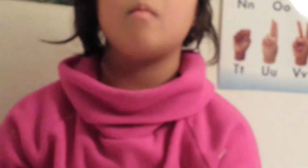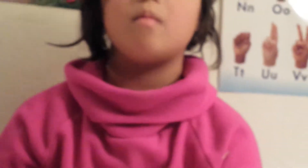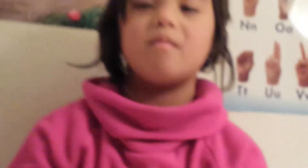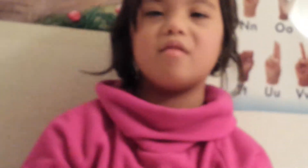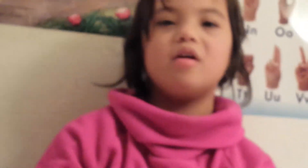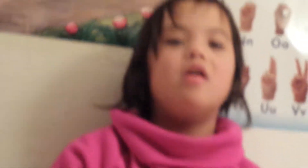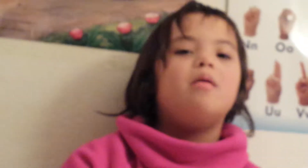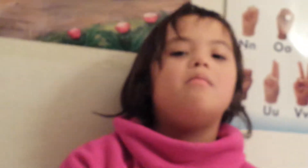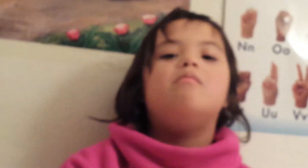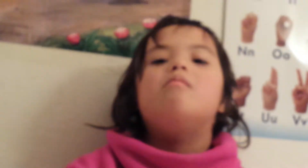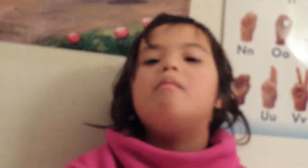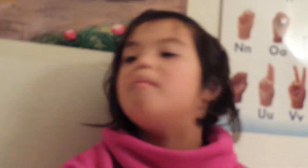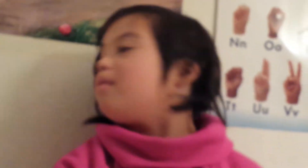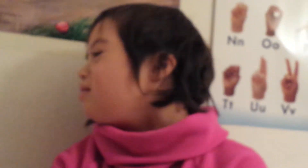Did you see Cinderella, Genev'e?